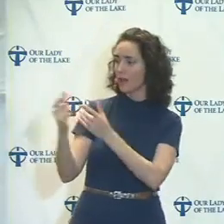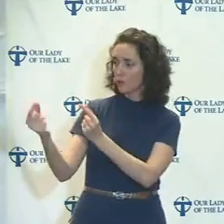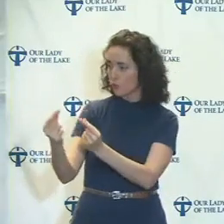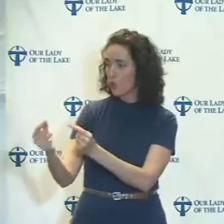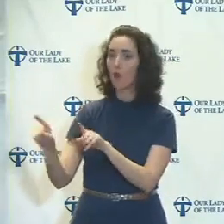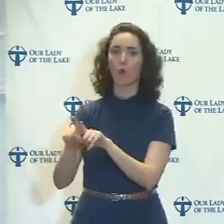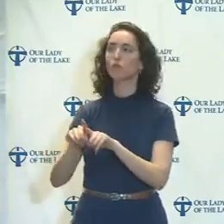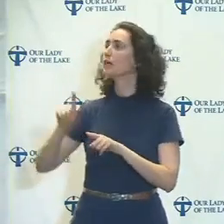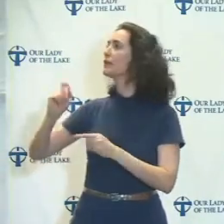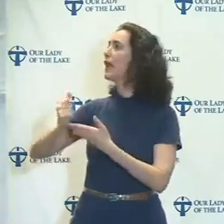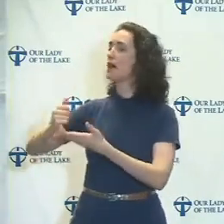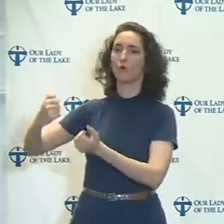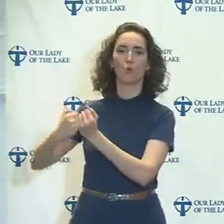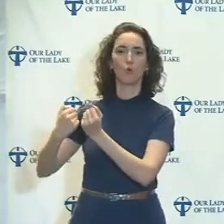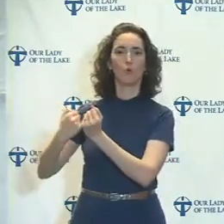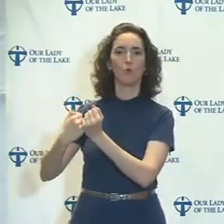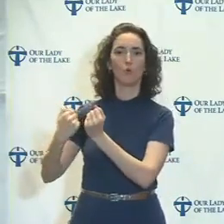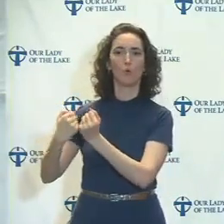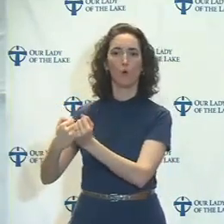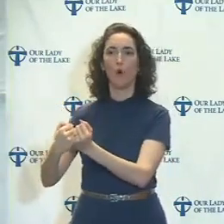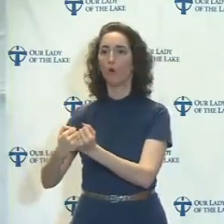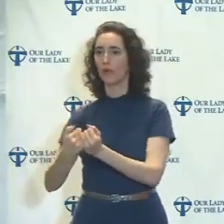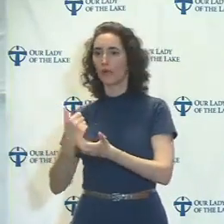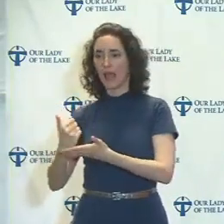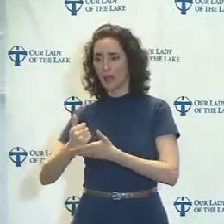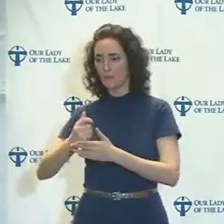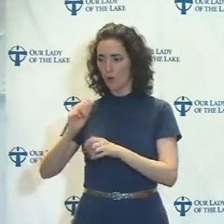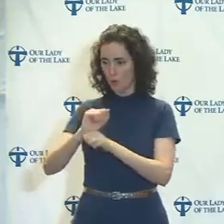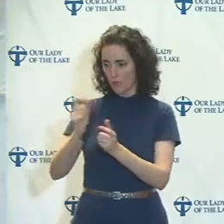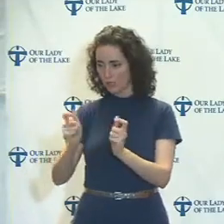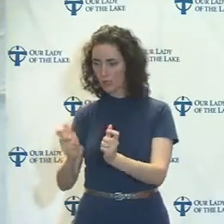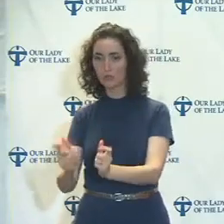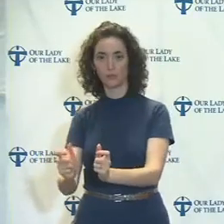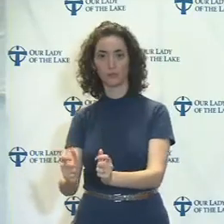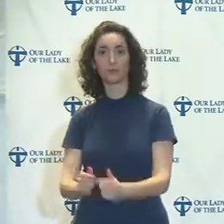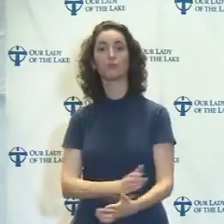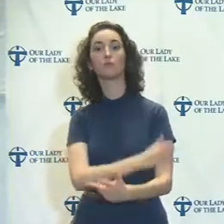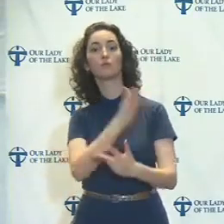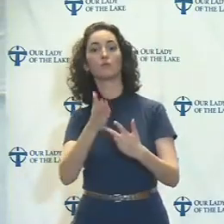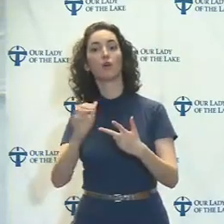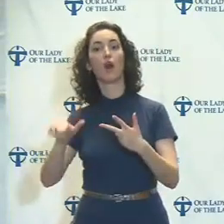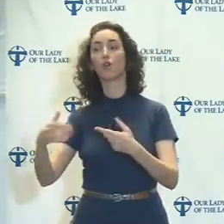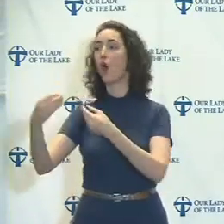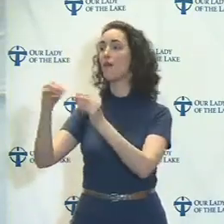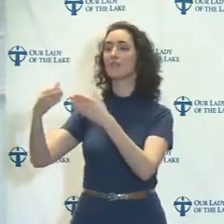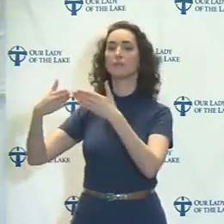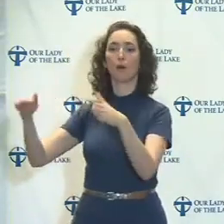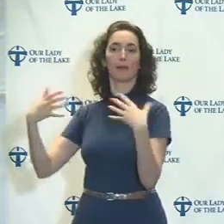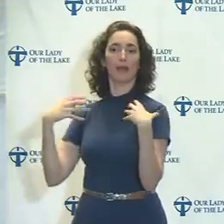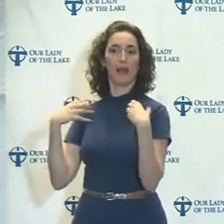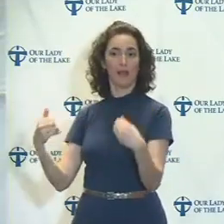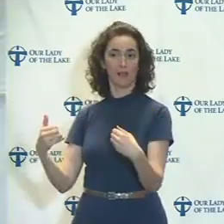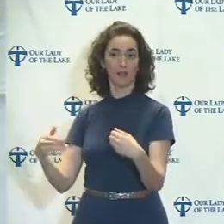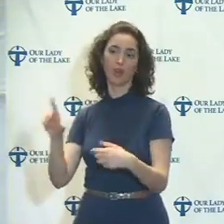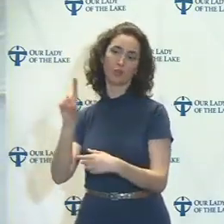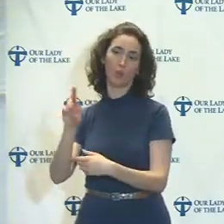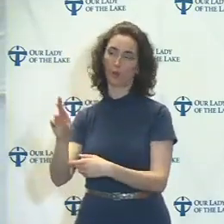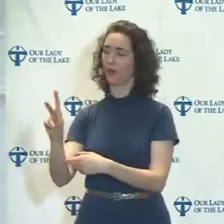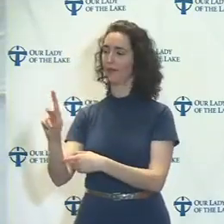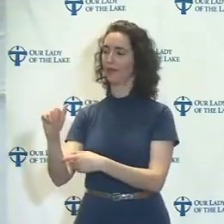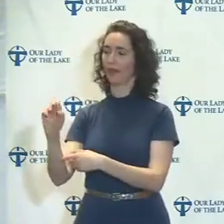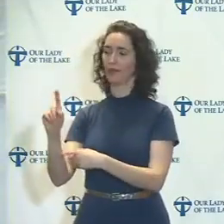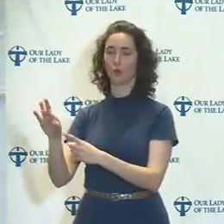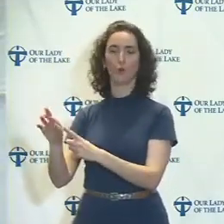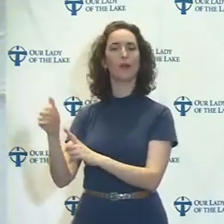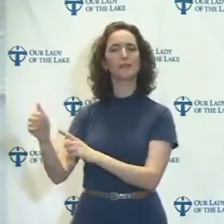make sure that we could do the fine work that we do. Also, I would like to actually thank the Office of Public Health and Dr. Cantor because of his